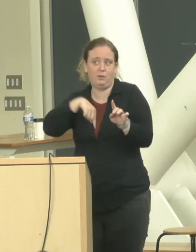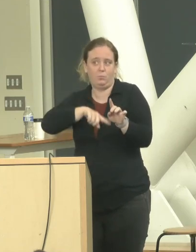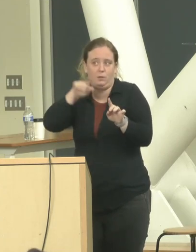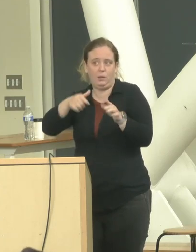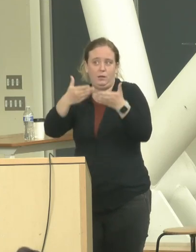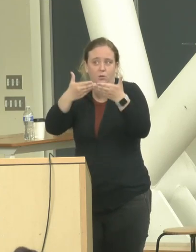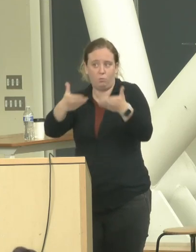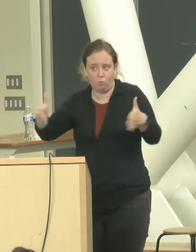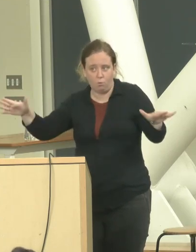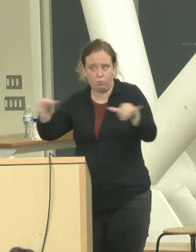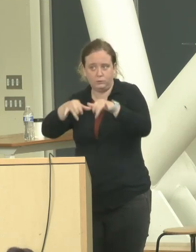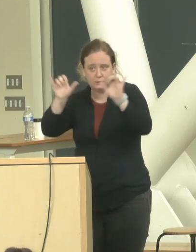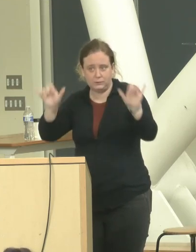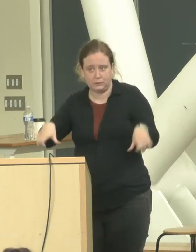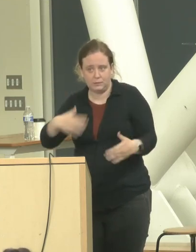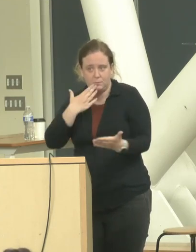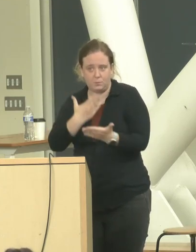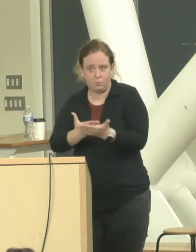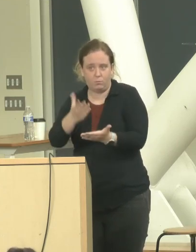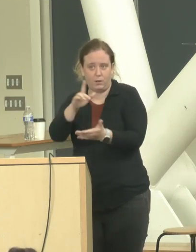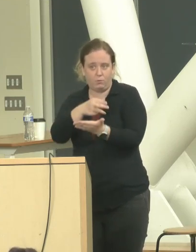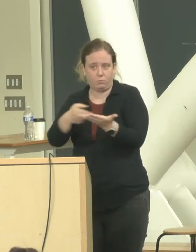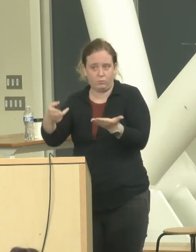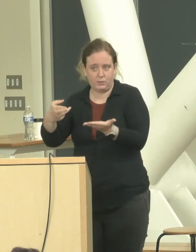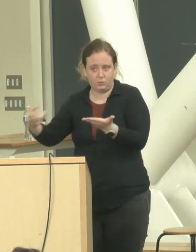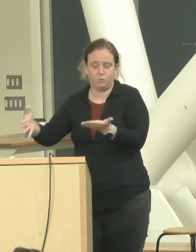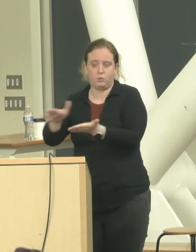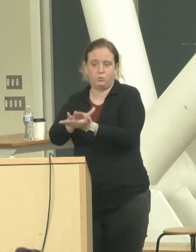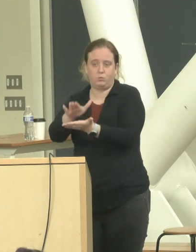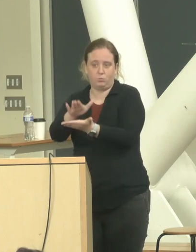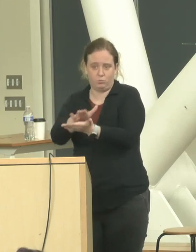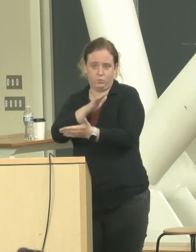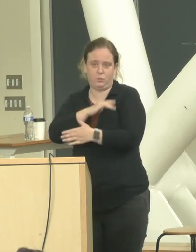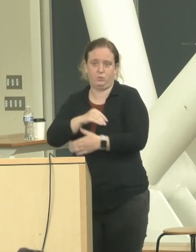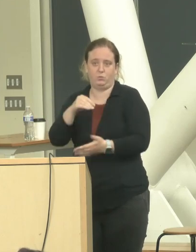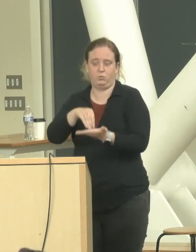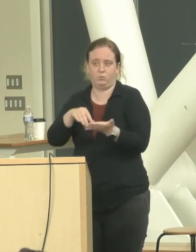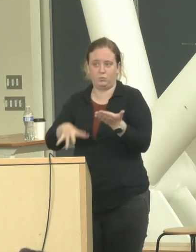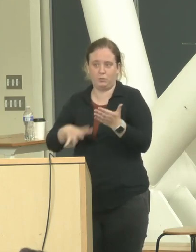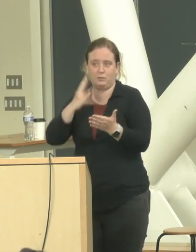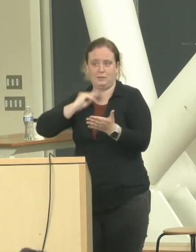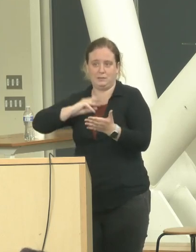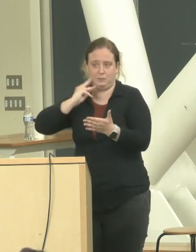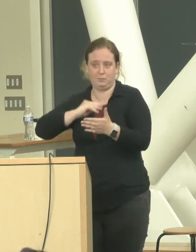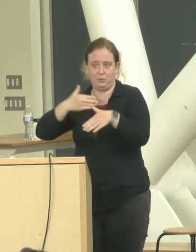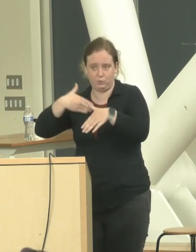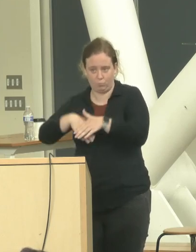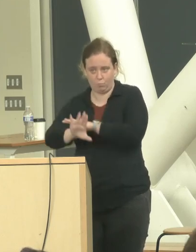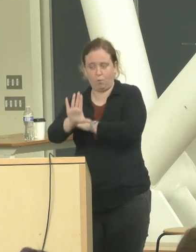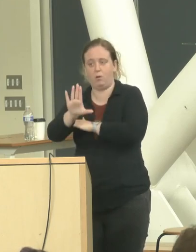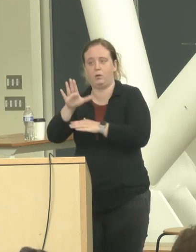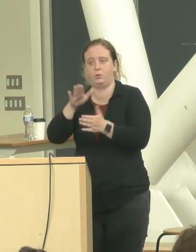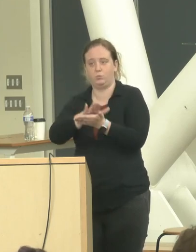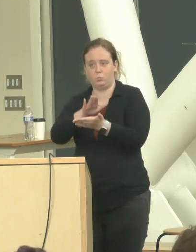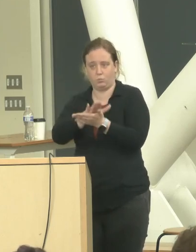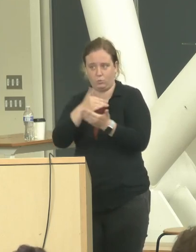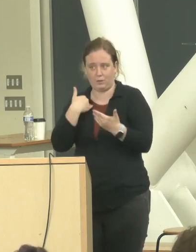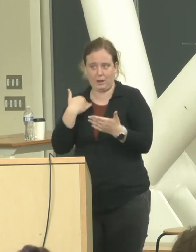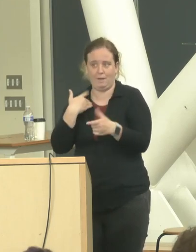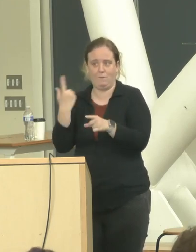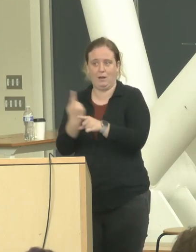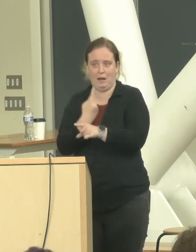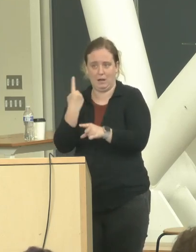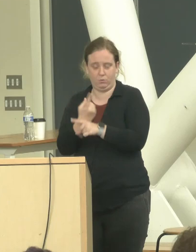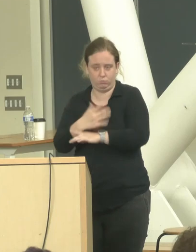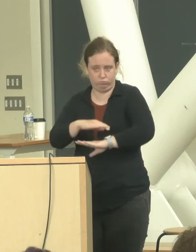has the student experience that they can walk into our school and have the adequate services and programs. And so, I'm